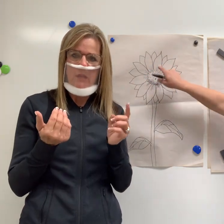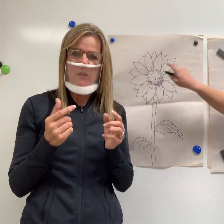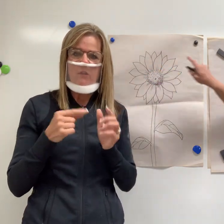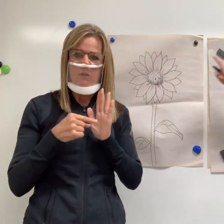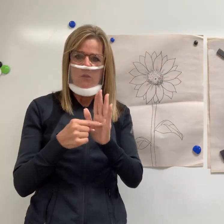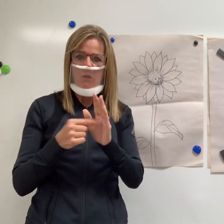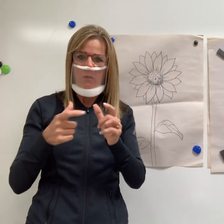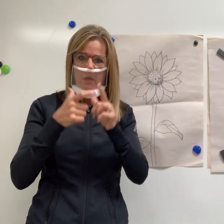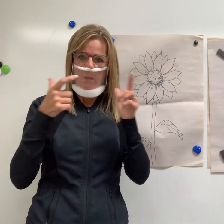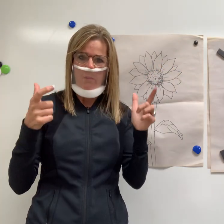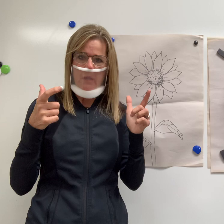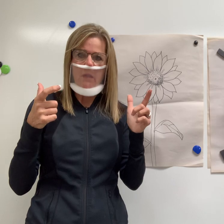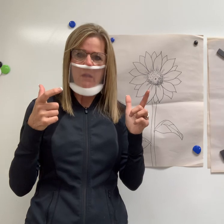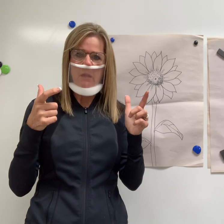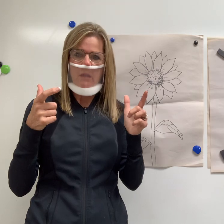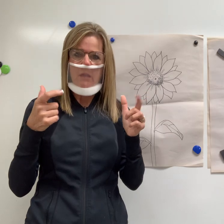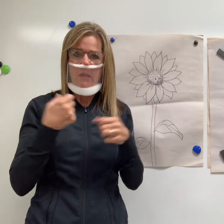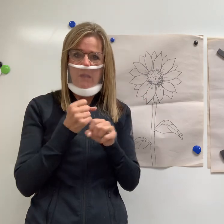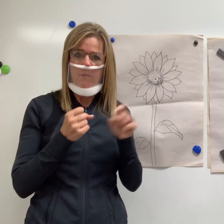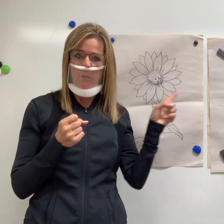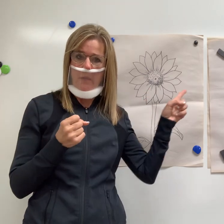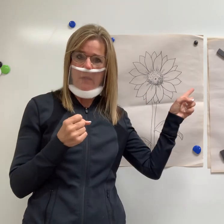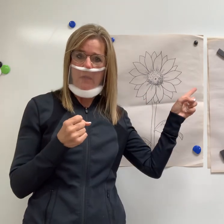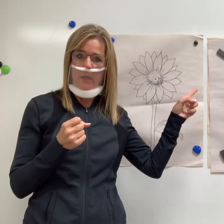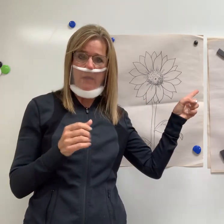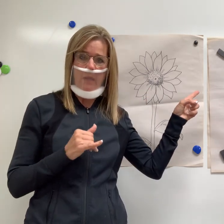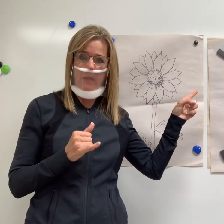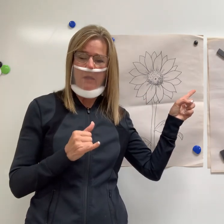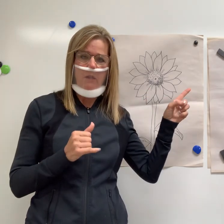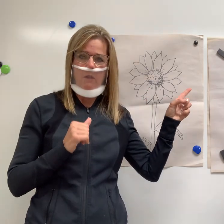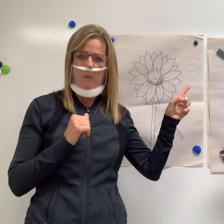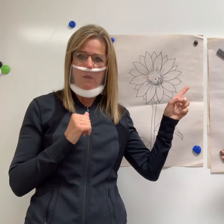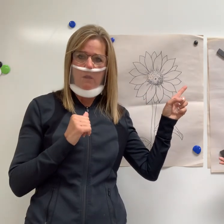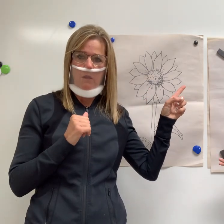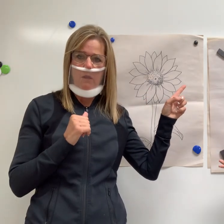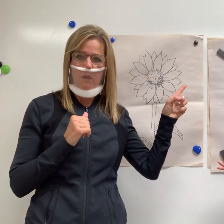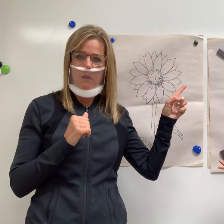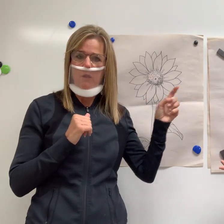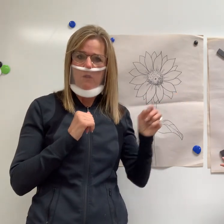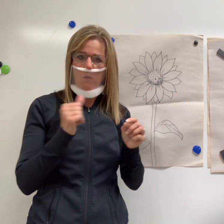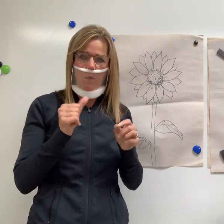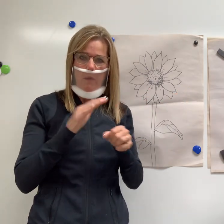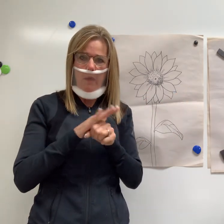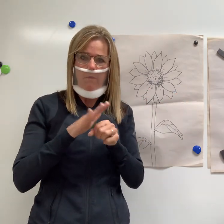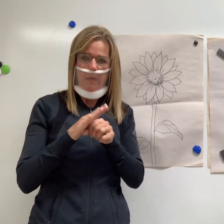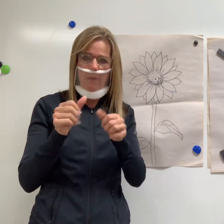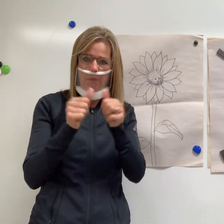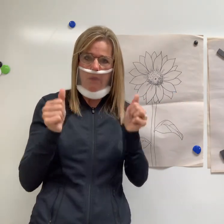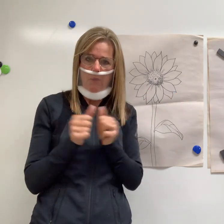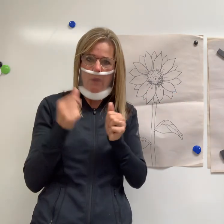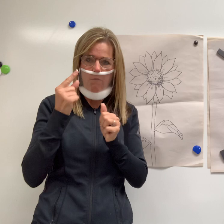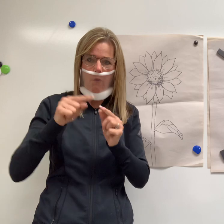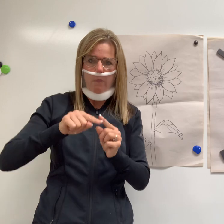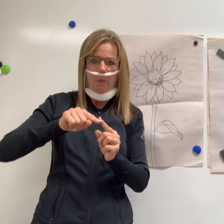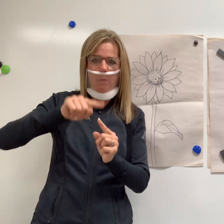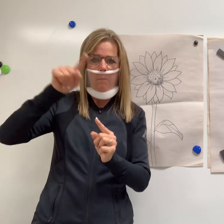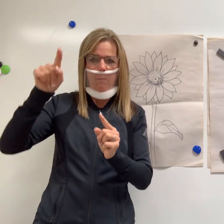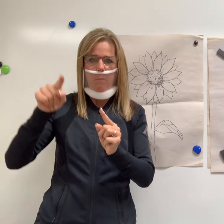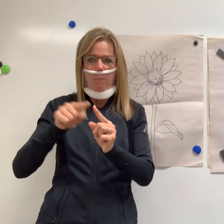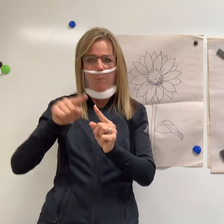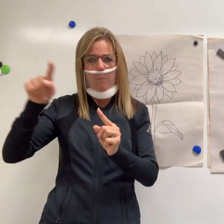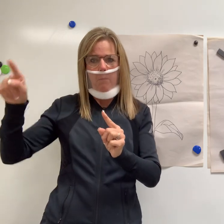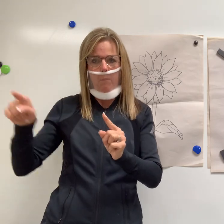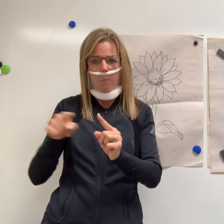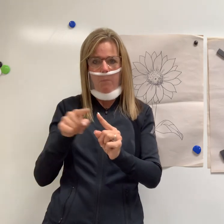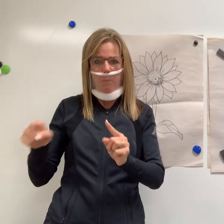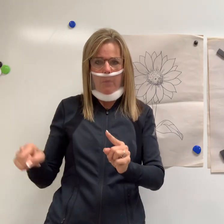center is gonna be. If you make it this big, you're not gonna have much room for petals. Something to keep in mind, you might wanna make it a little smaller. So